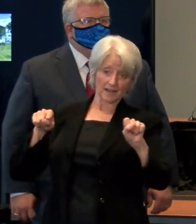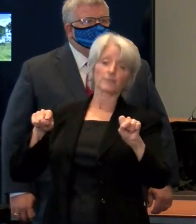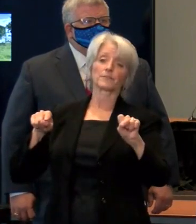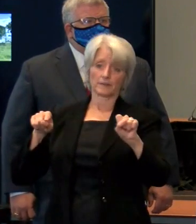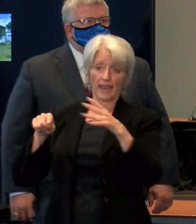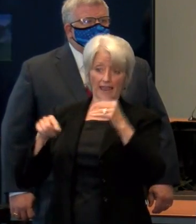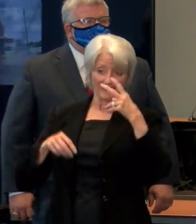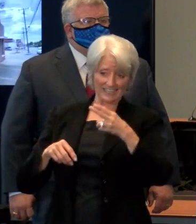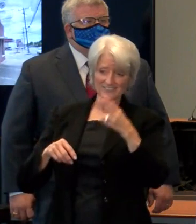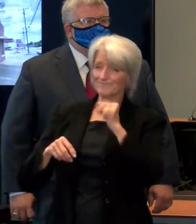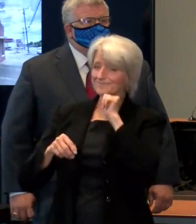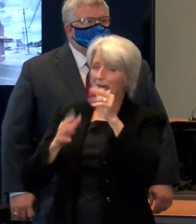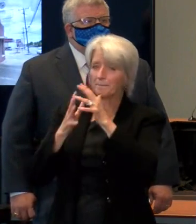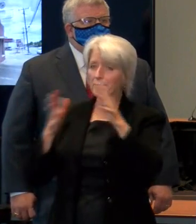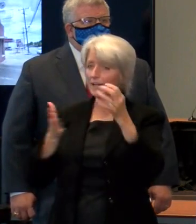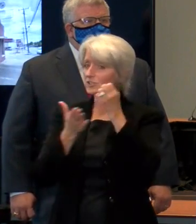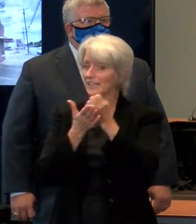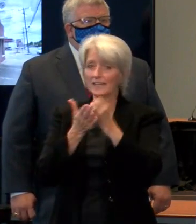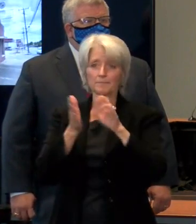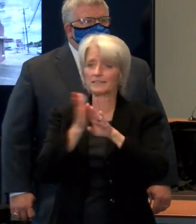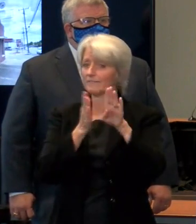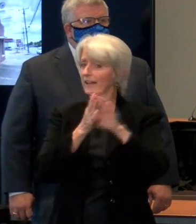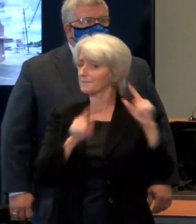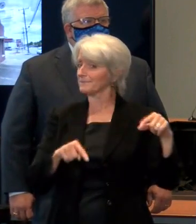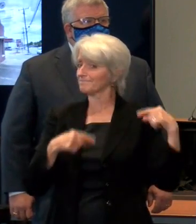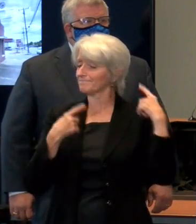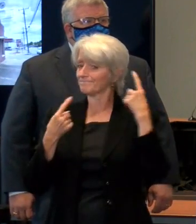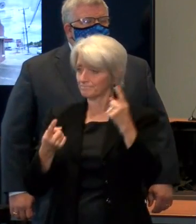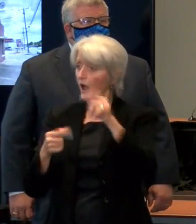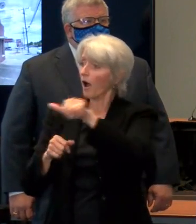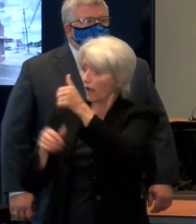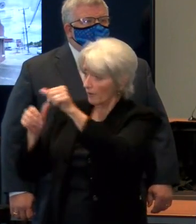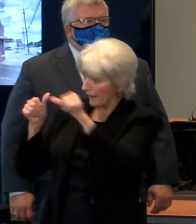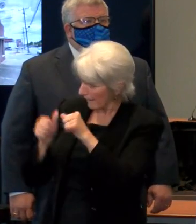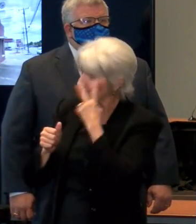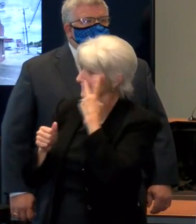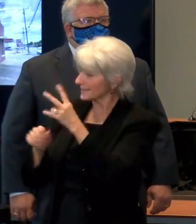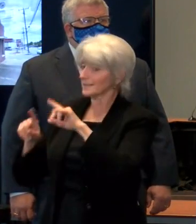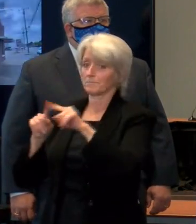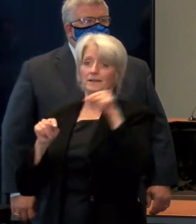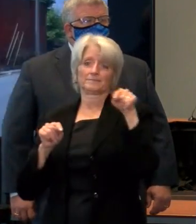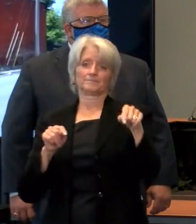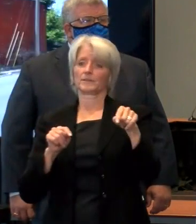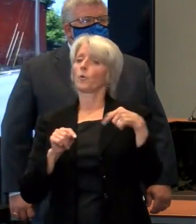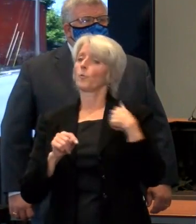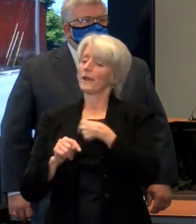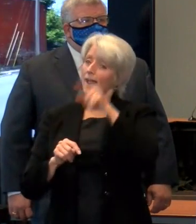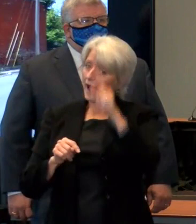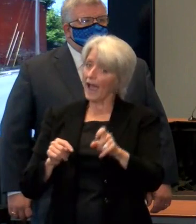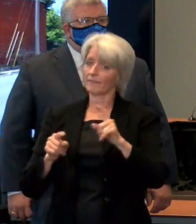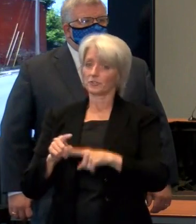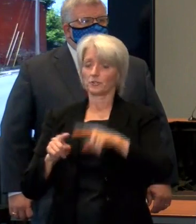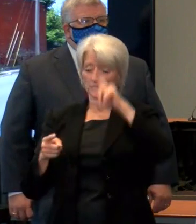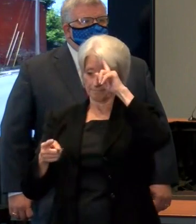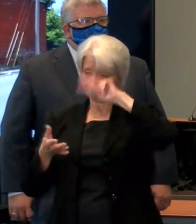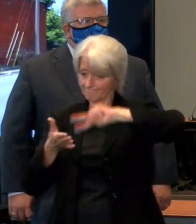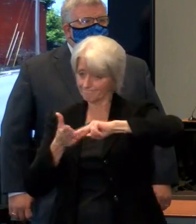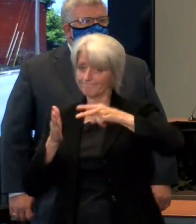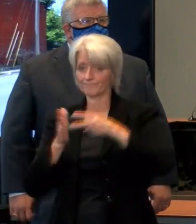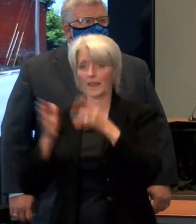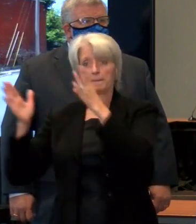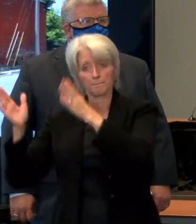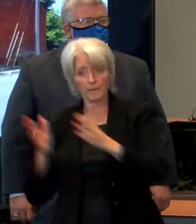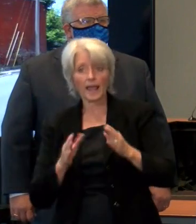much economic development as we've seen in other areas of our city, we have to have decisive and intentional efforts to spur economic